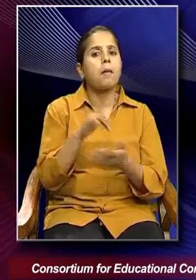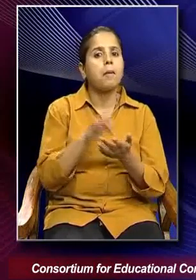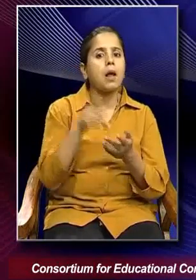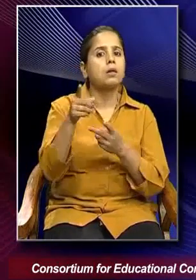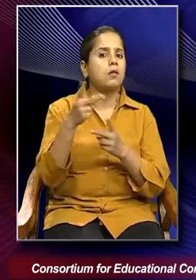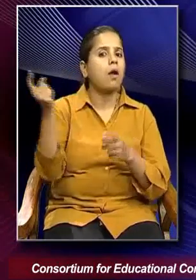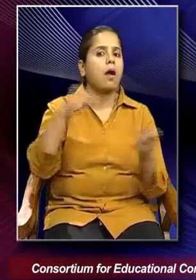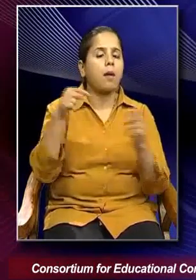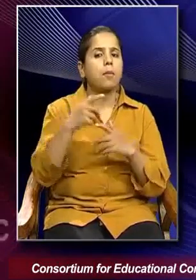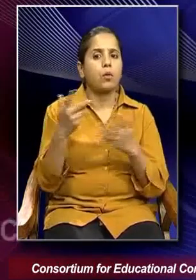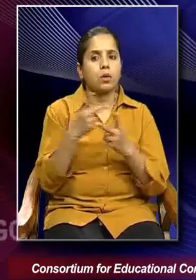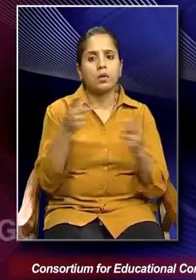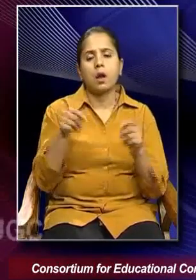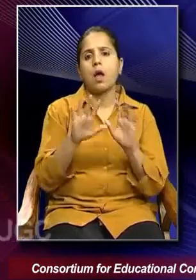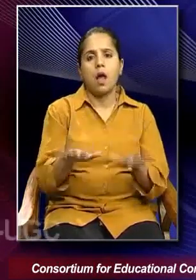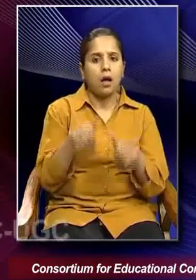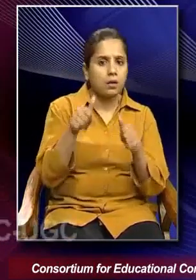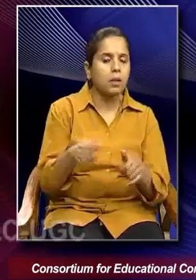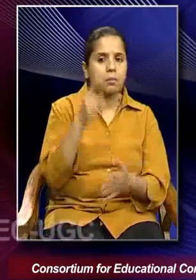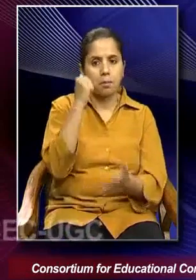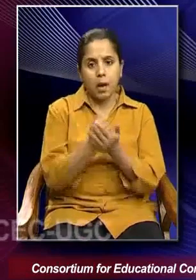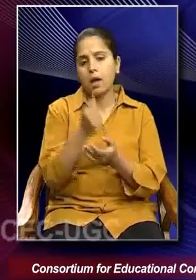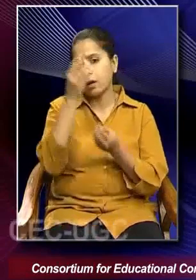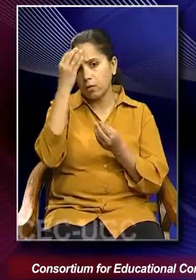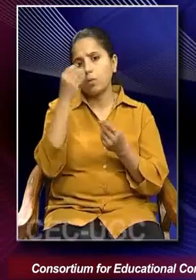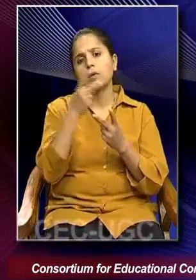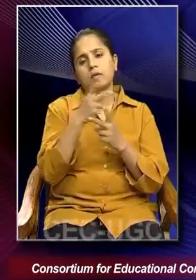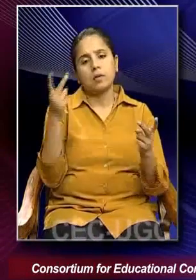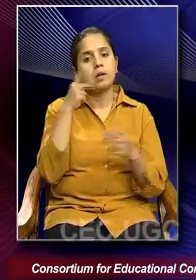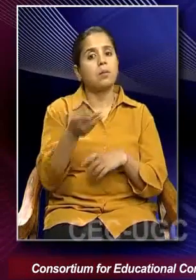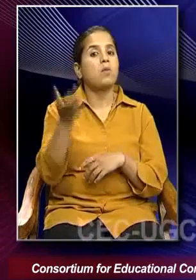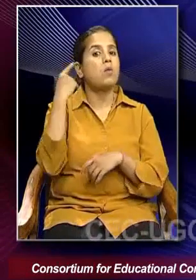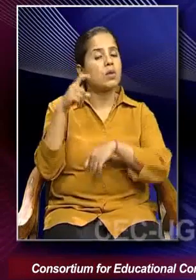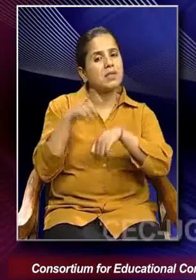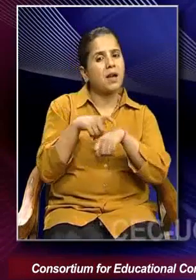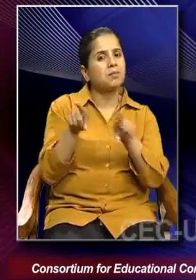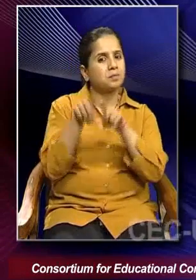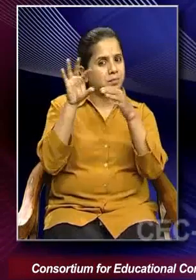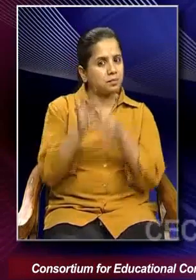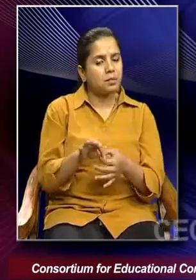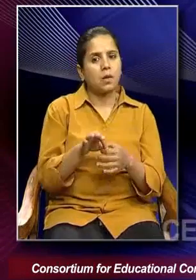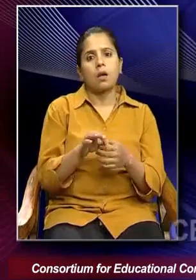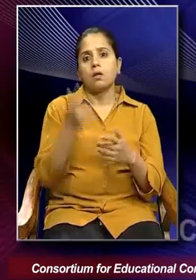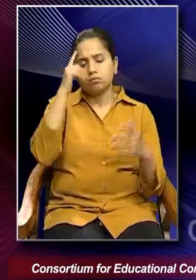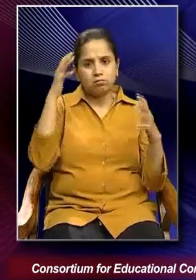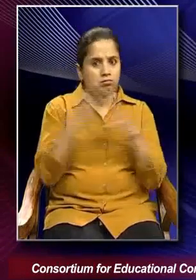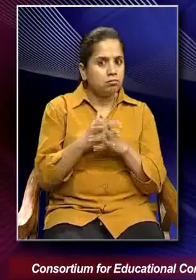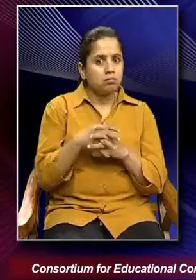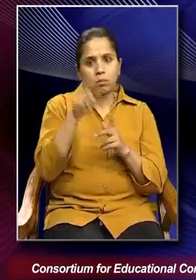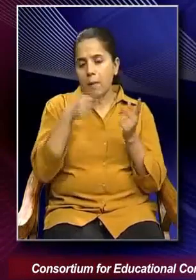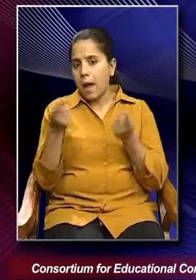etc., and their Aadhaar and banking information. So basically, at the time of distress, whenever it